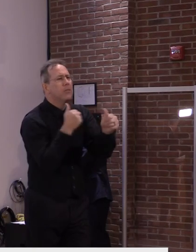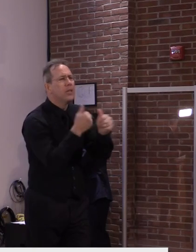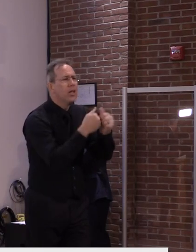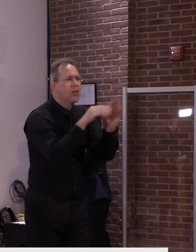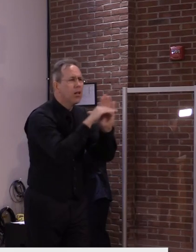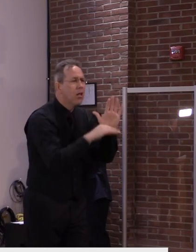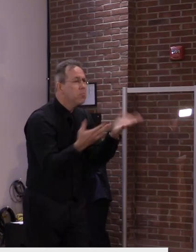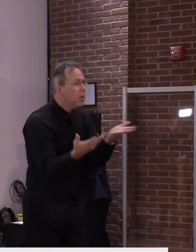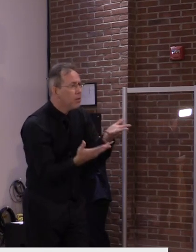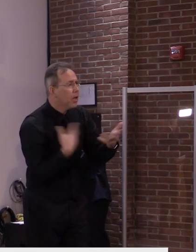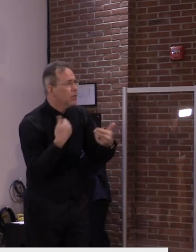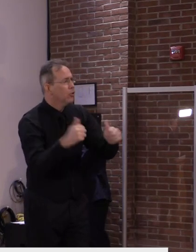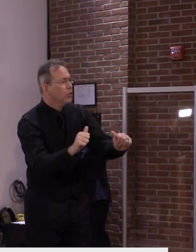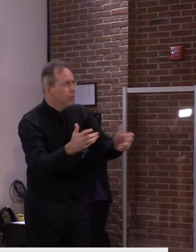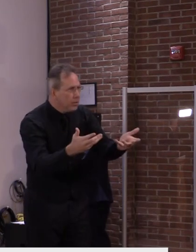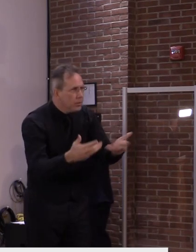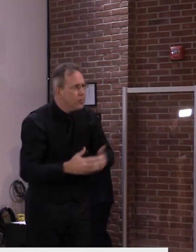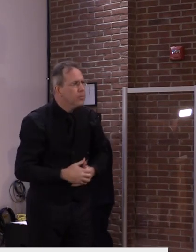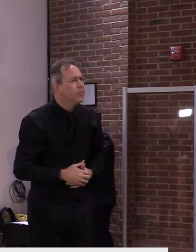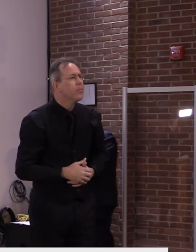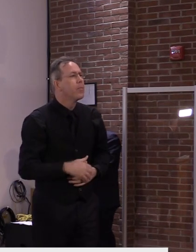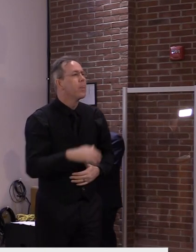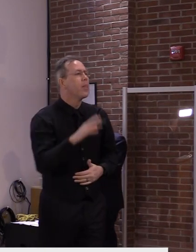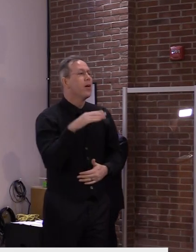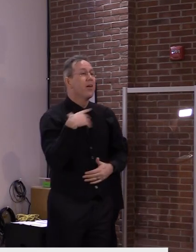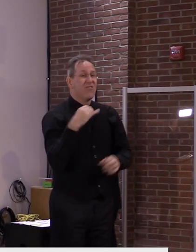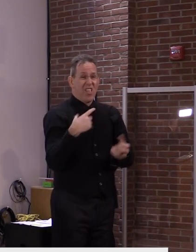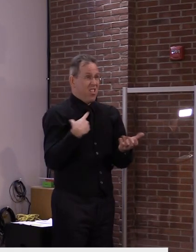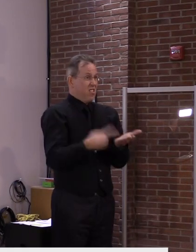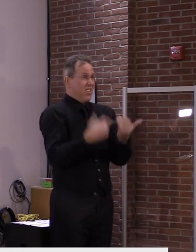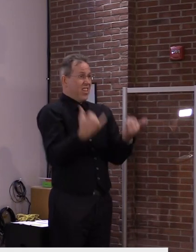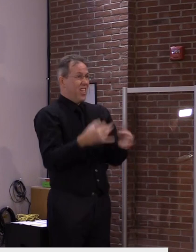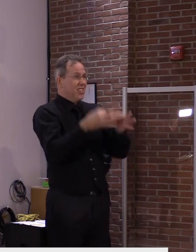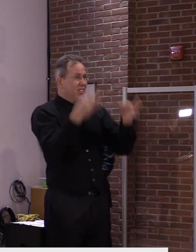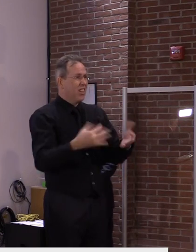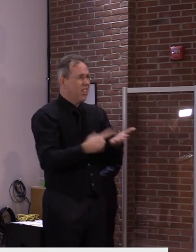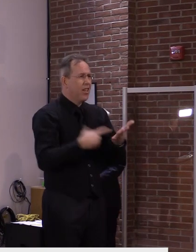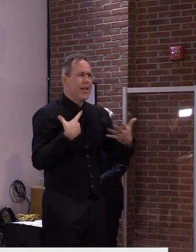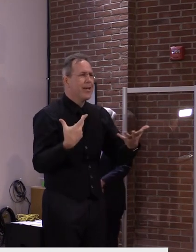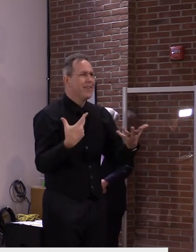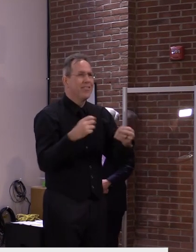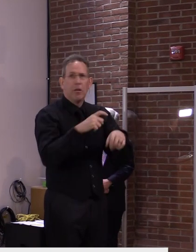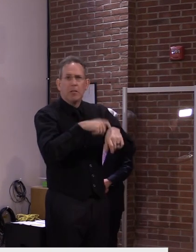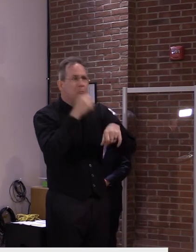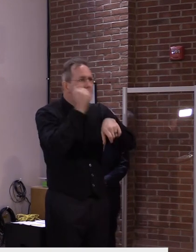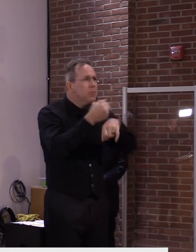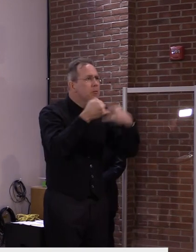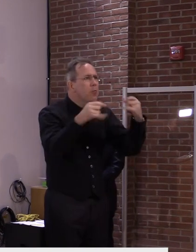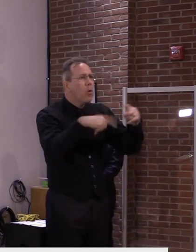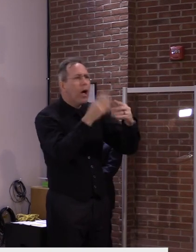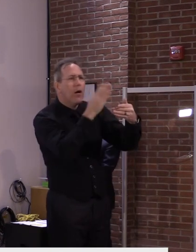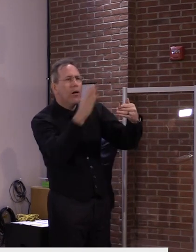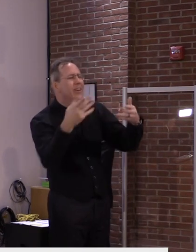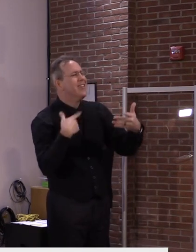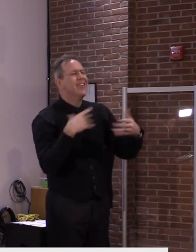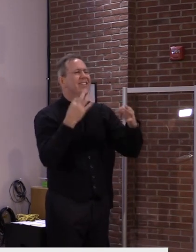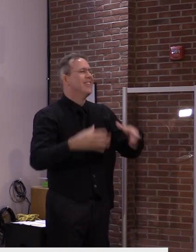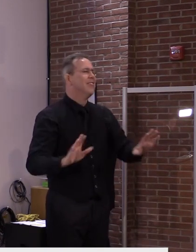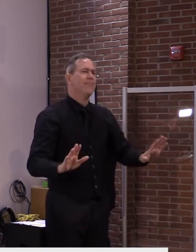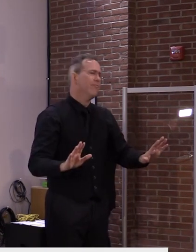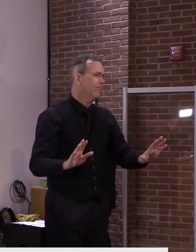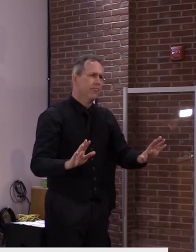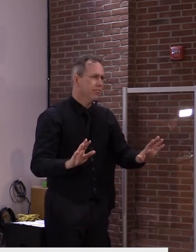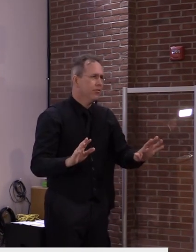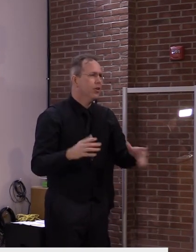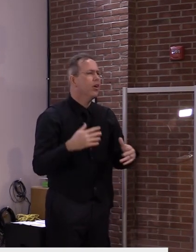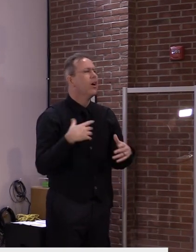and I wouldn't want to get out in front of the team, but we are absolutely working on that, and we recognize that there are events planned even in